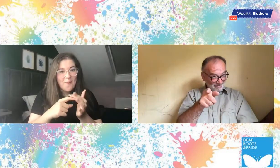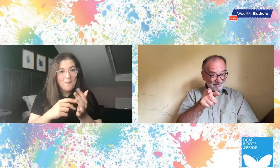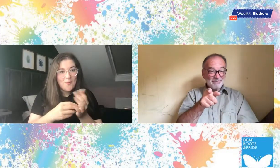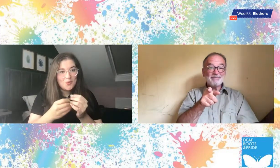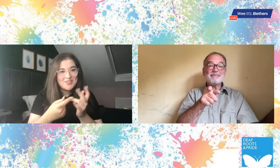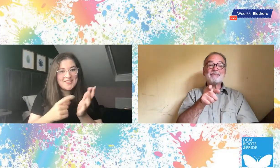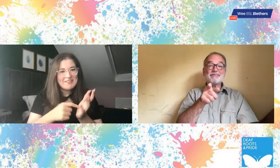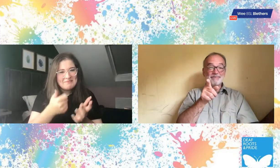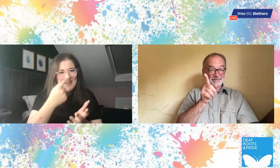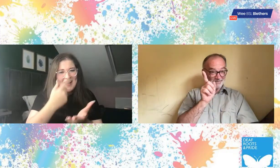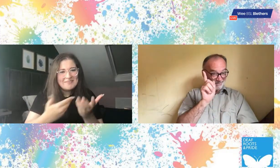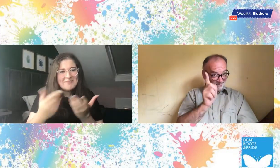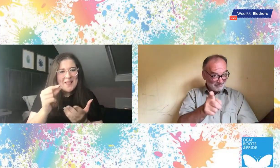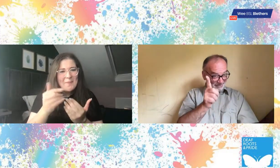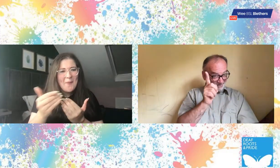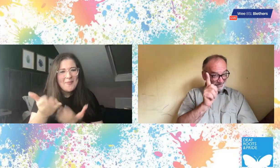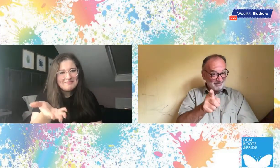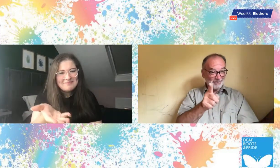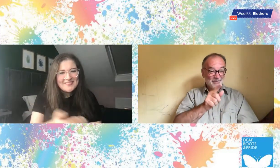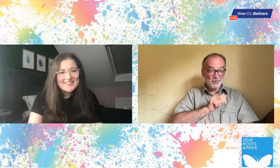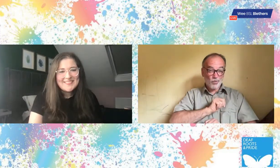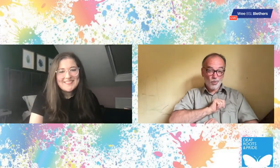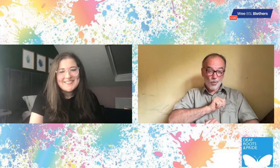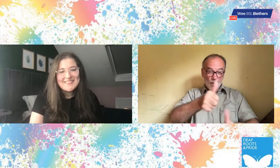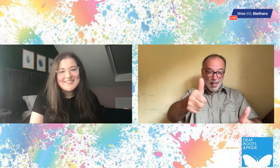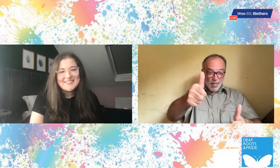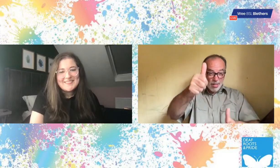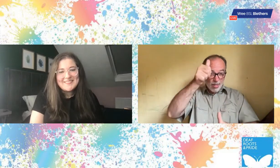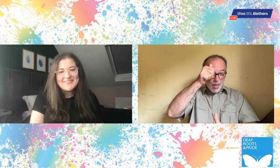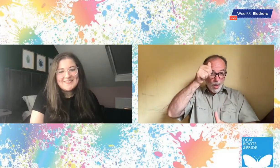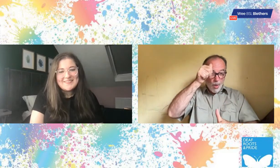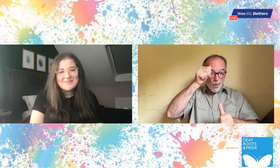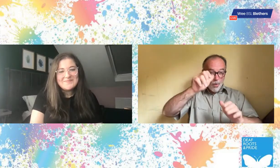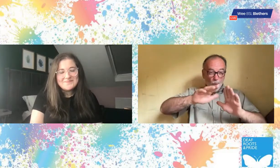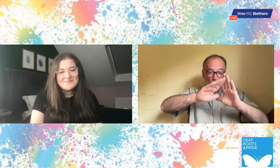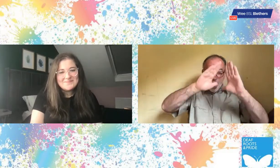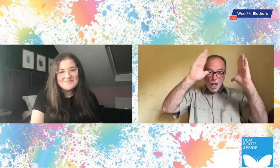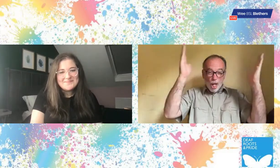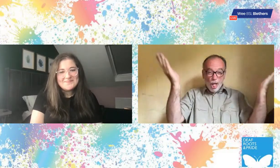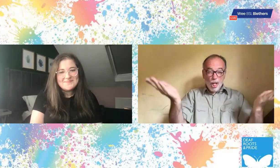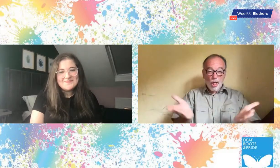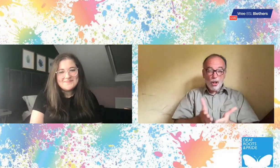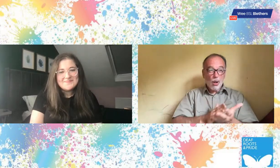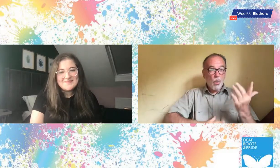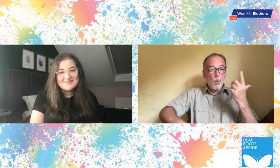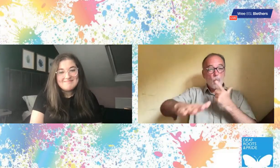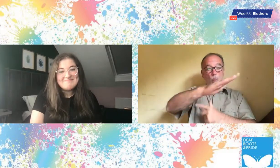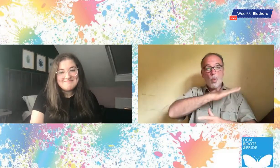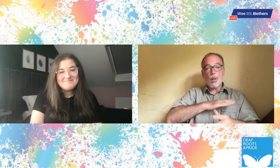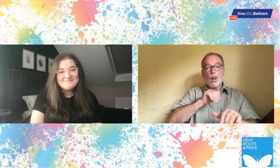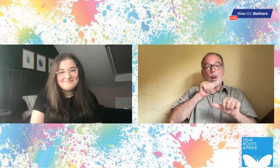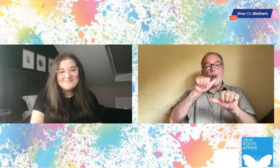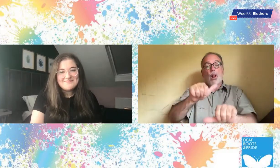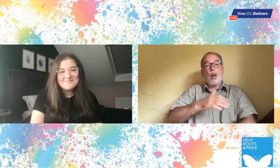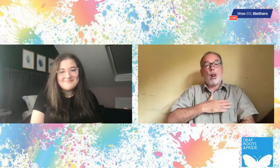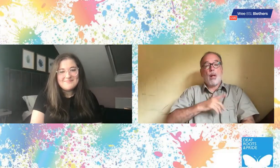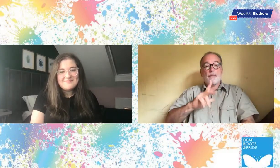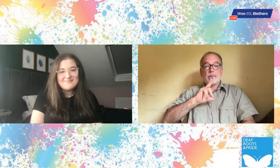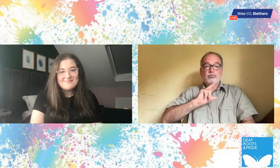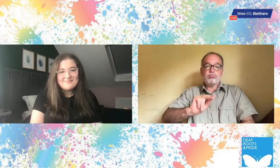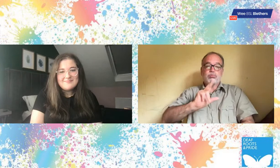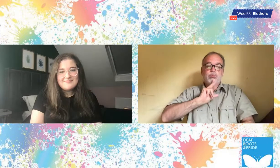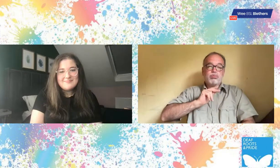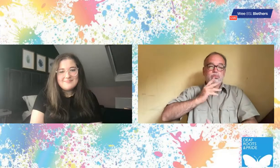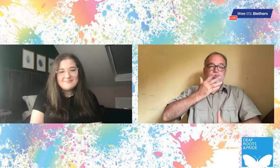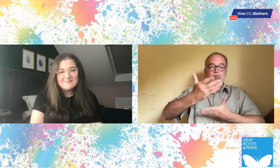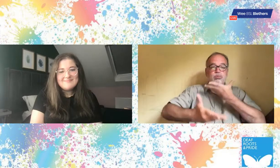Wow, David Attenborough, come The on, tell us very more. same, the very same.